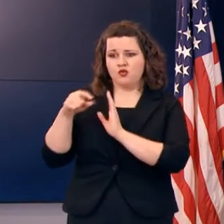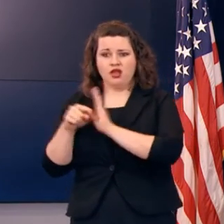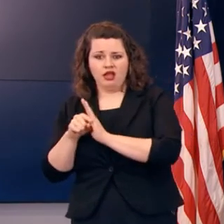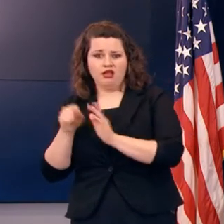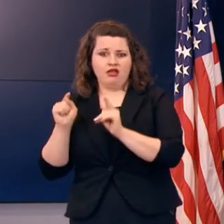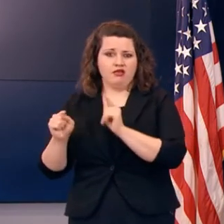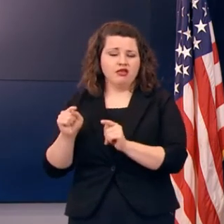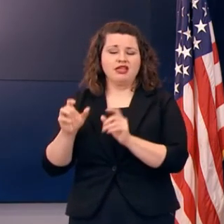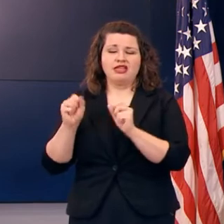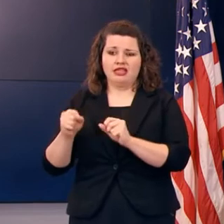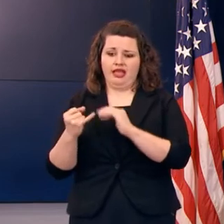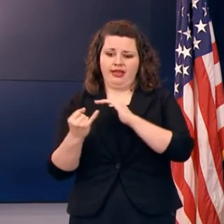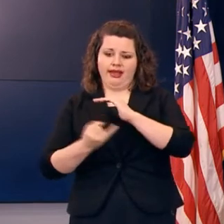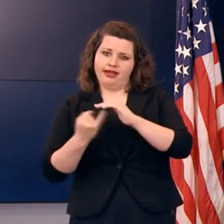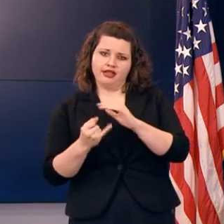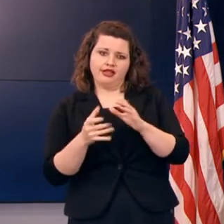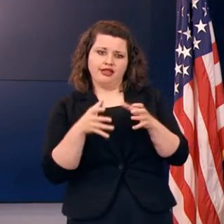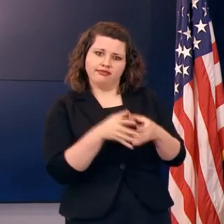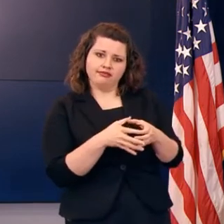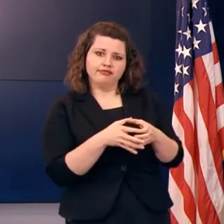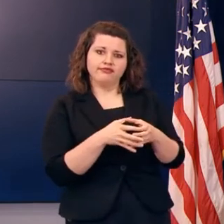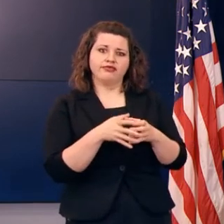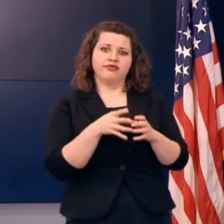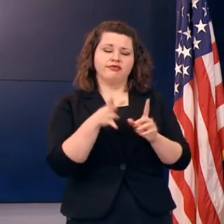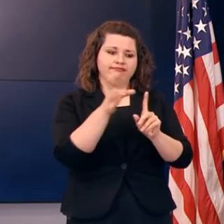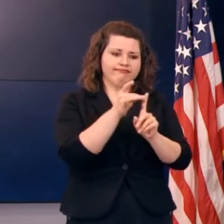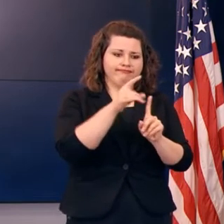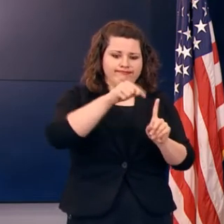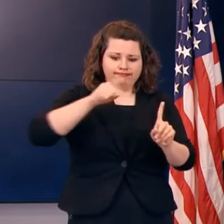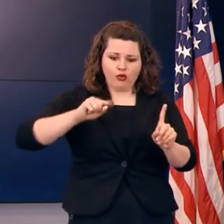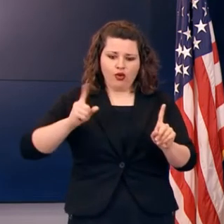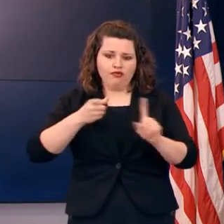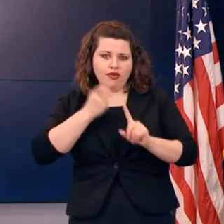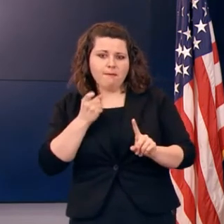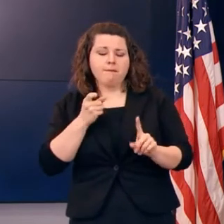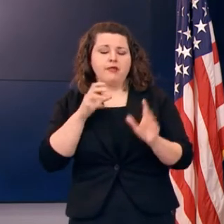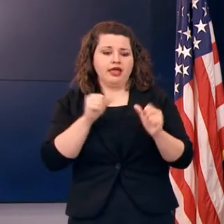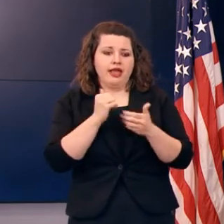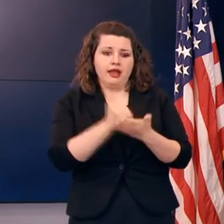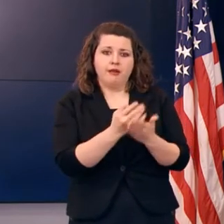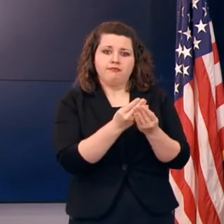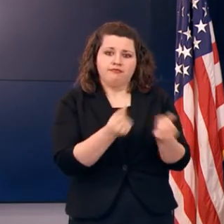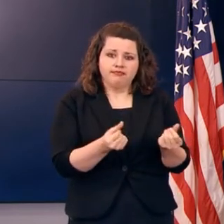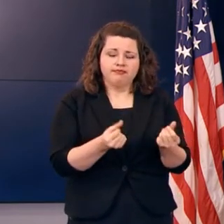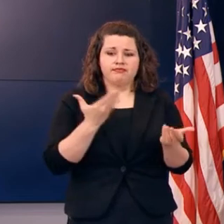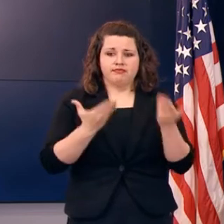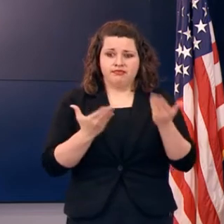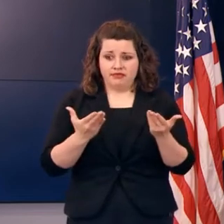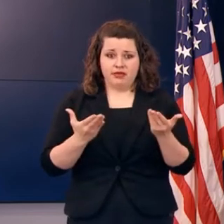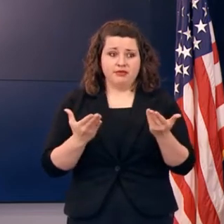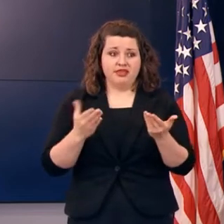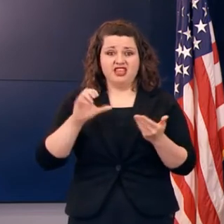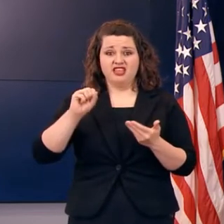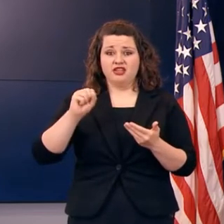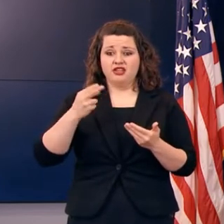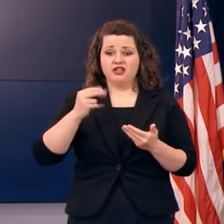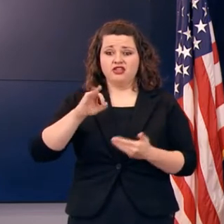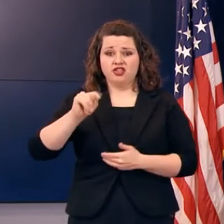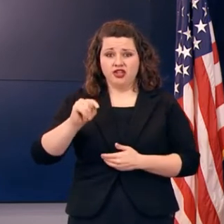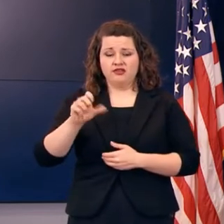can start to isolate them, do the case investigation, get them on a path to recovery, start to look at maybe separating shifts and